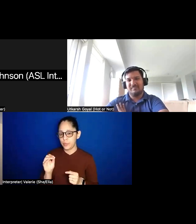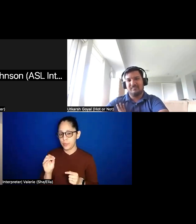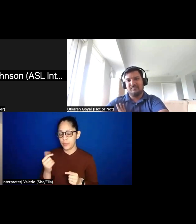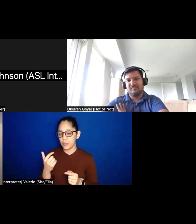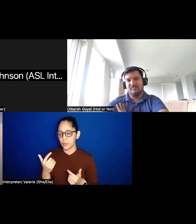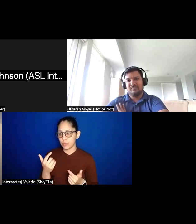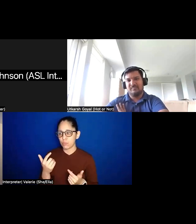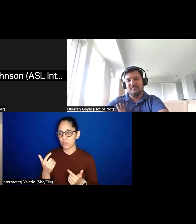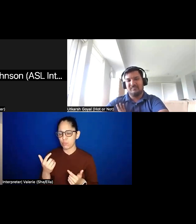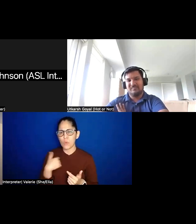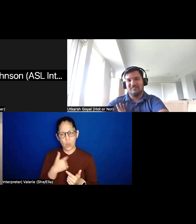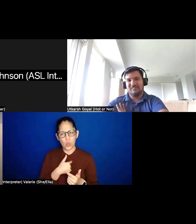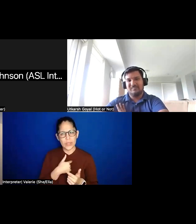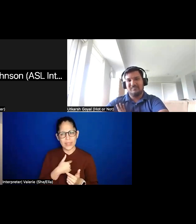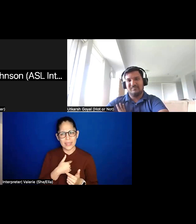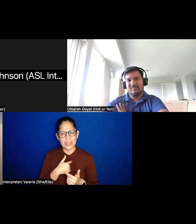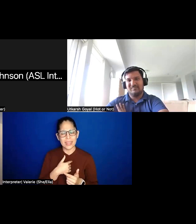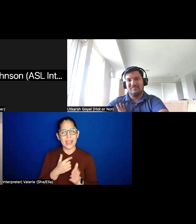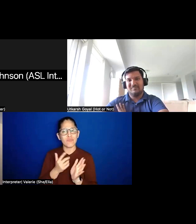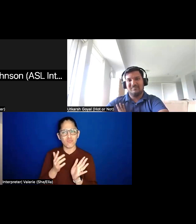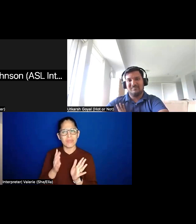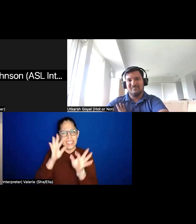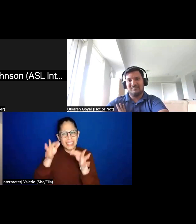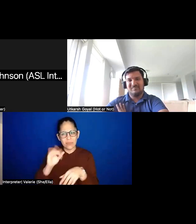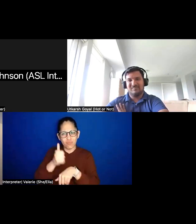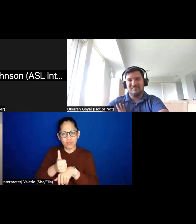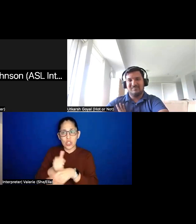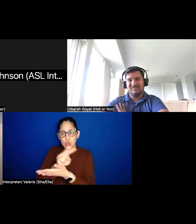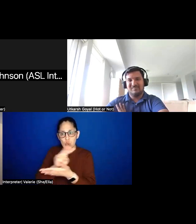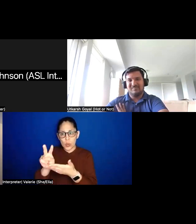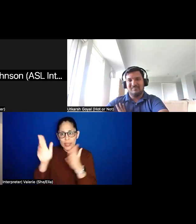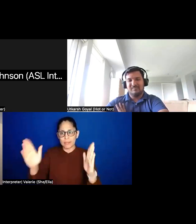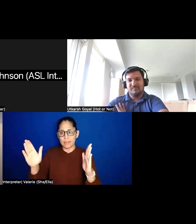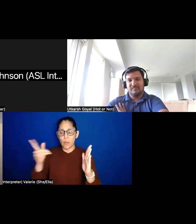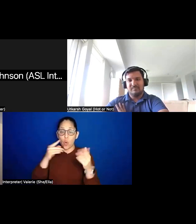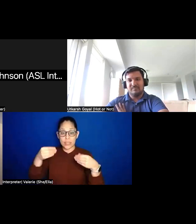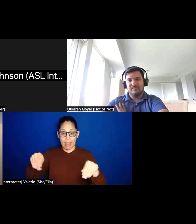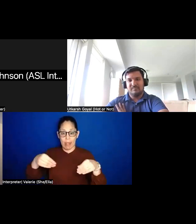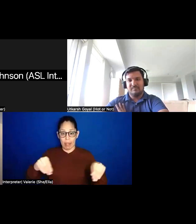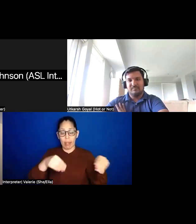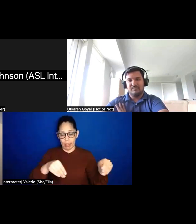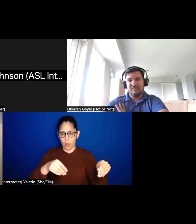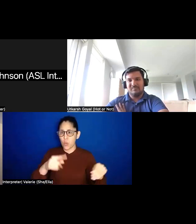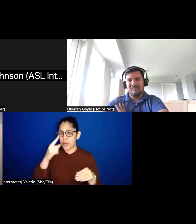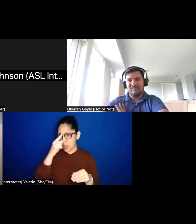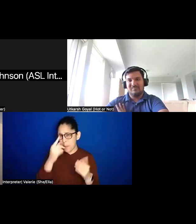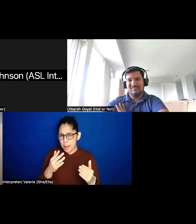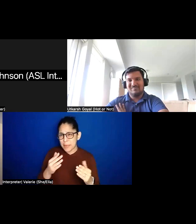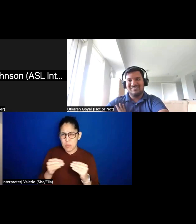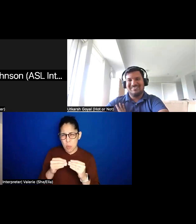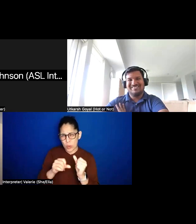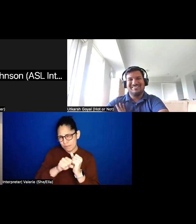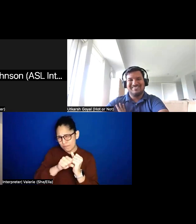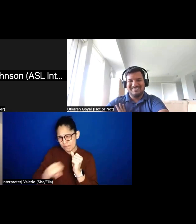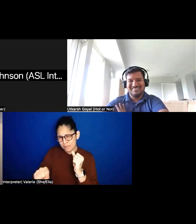We were allowing up to 2 weeks for the mm-hmm. sale. Mm-hmm. And we thought it would take a bit longer than that, because we actually had